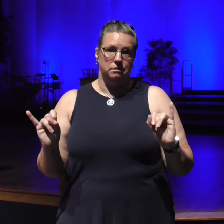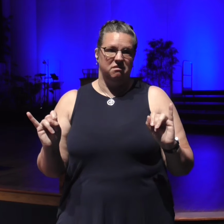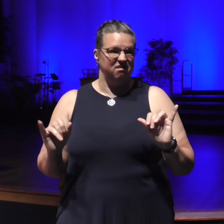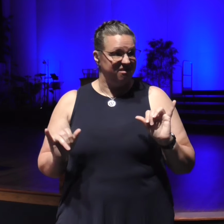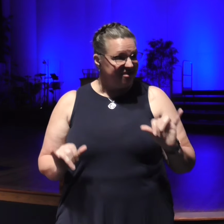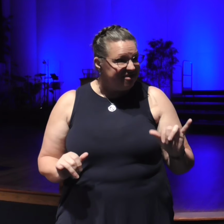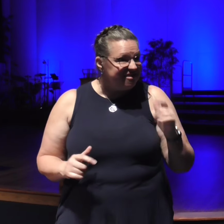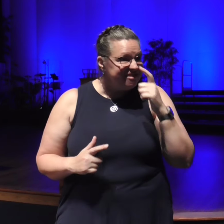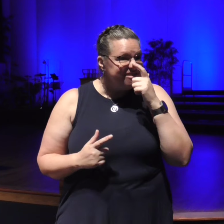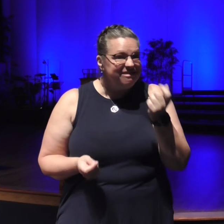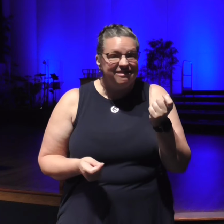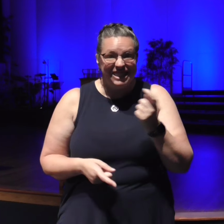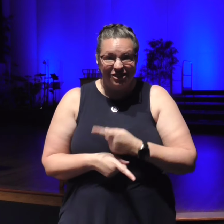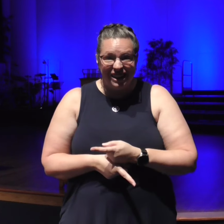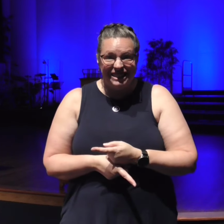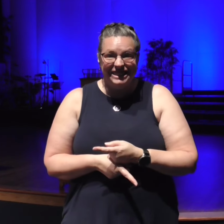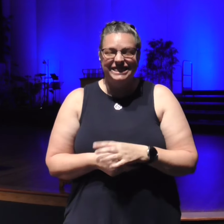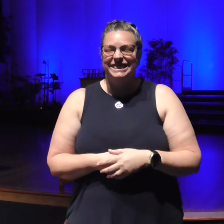fascinating?